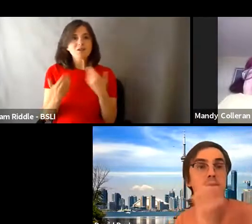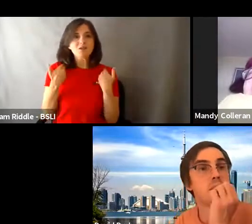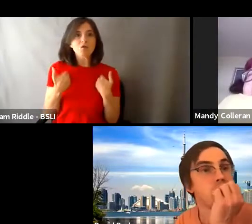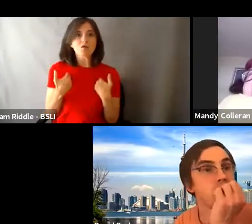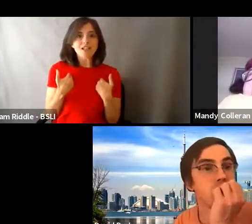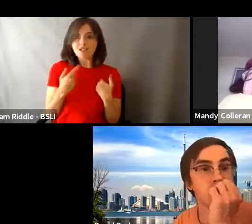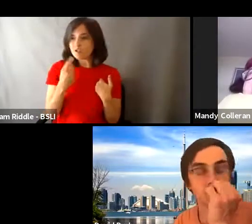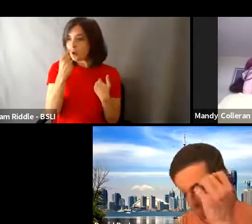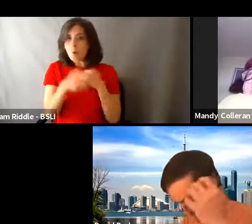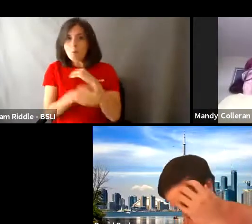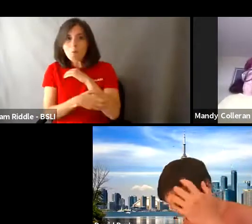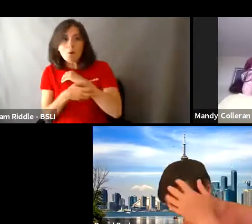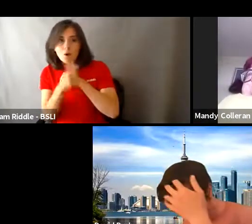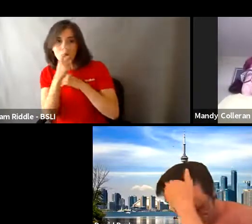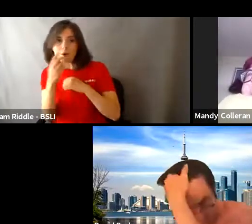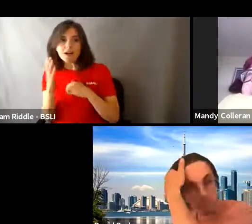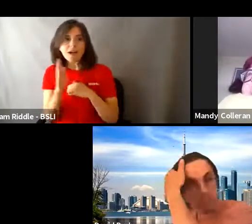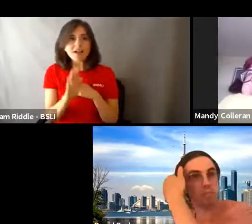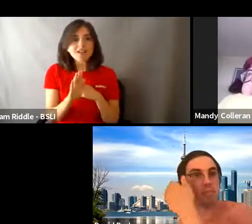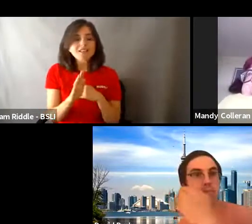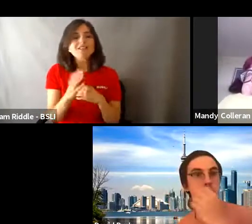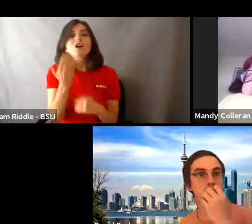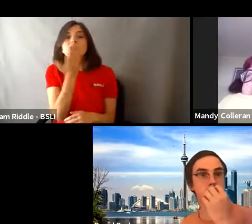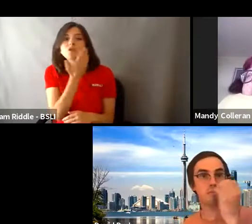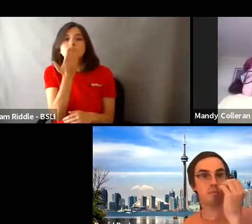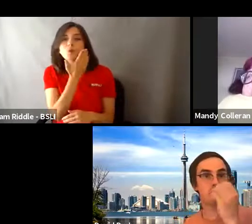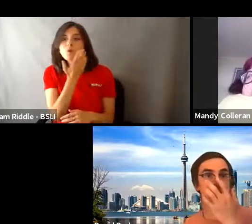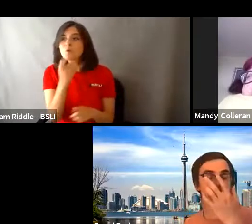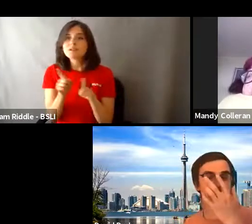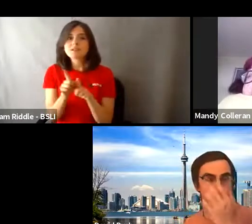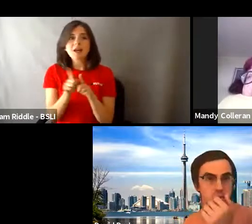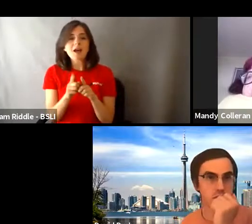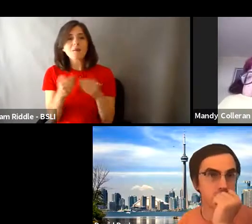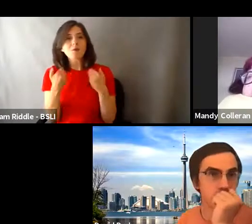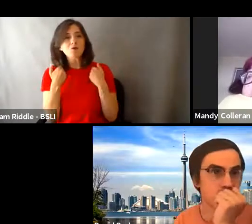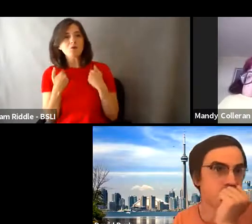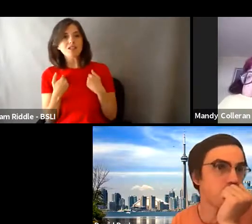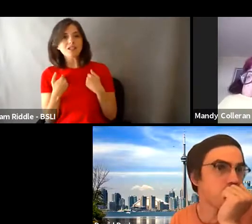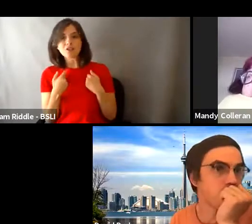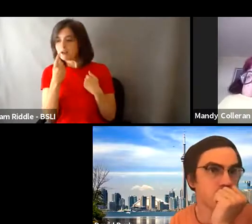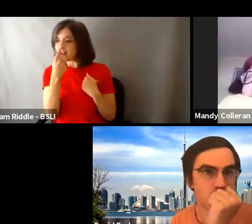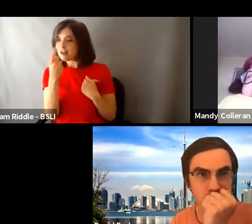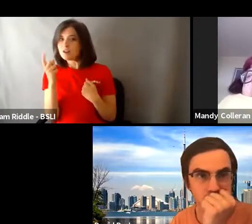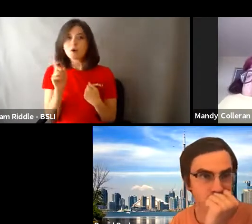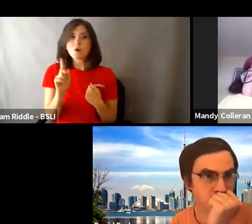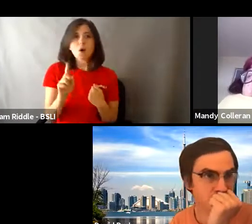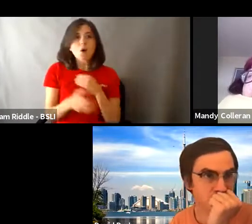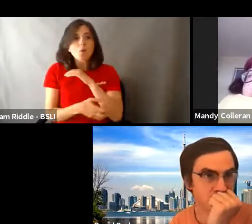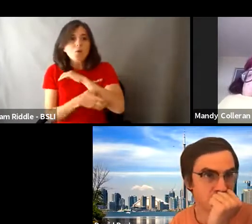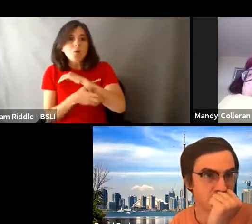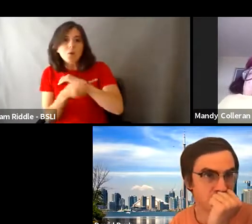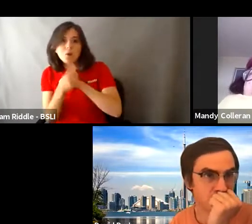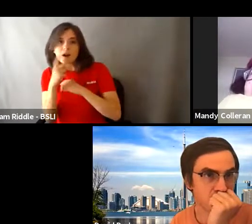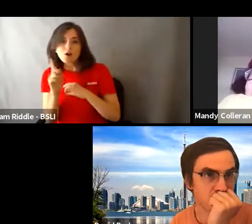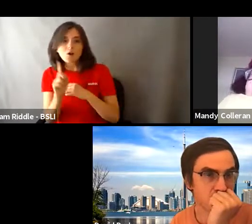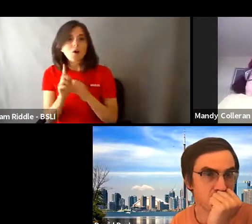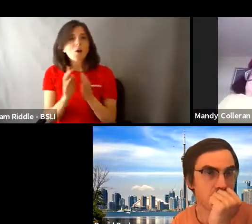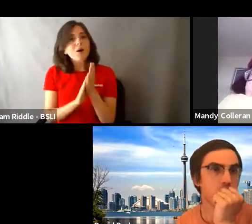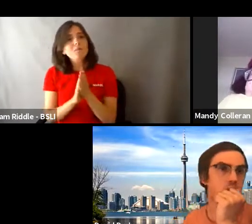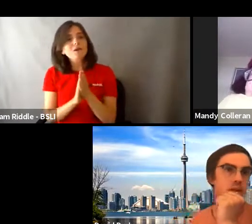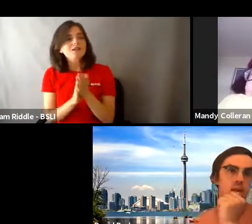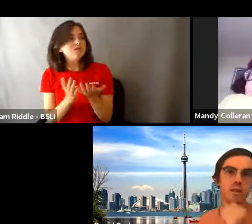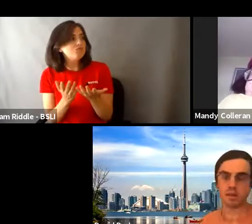have schools everyone can go to, even if they're rich. So I think that can be appealing, and you shouldn't